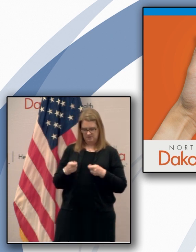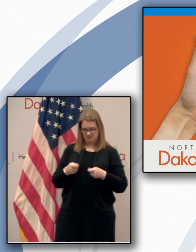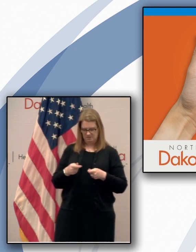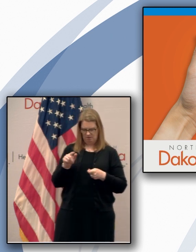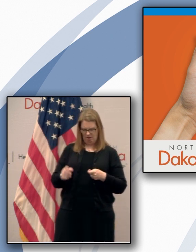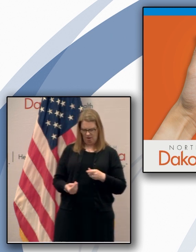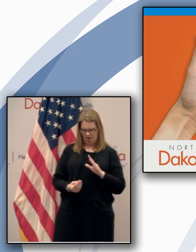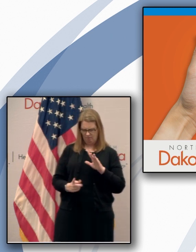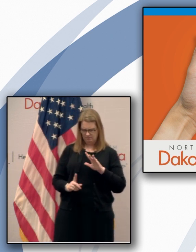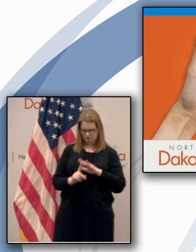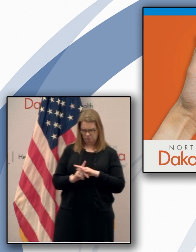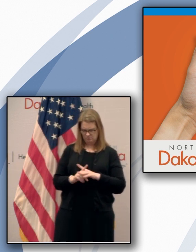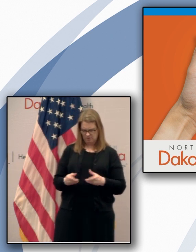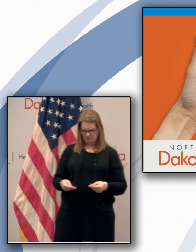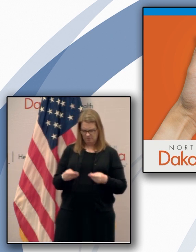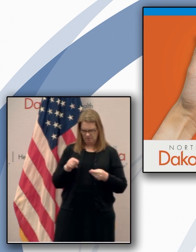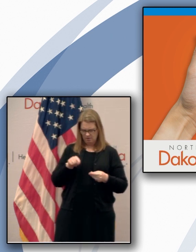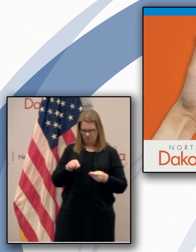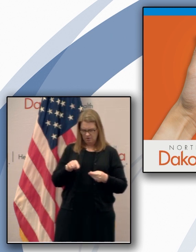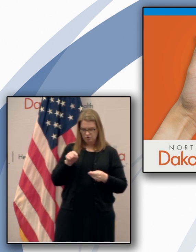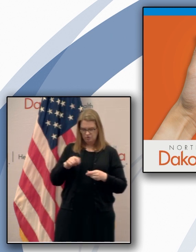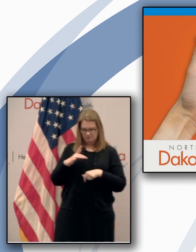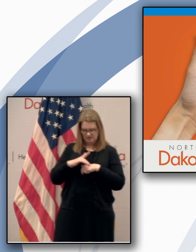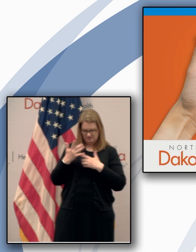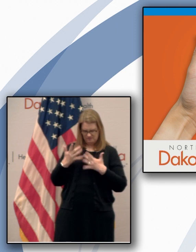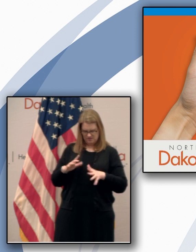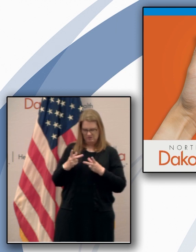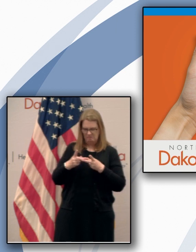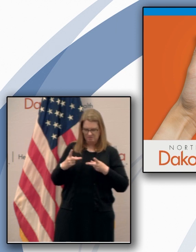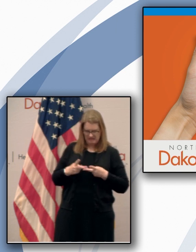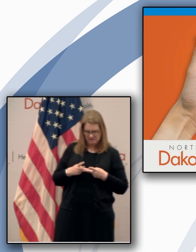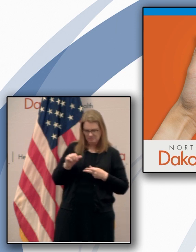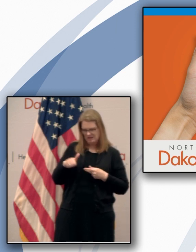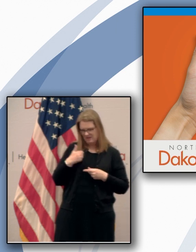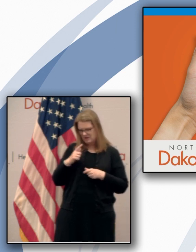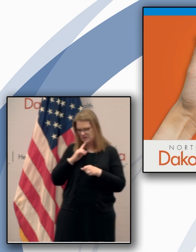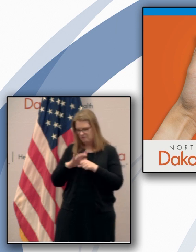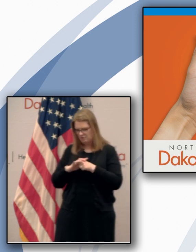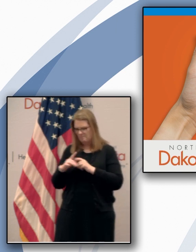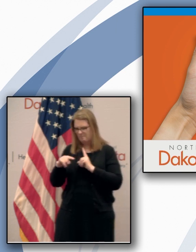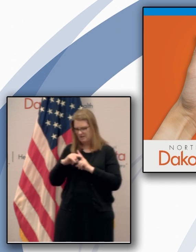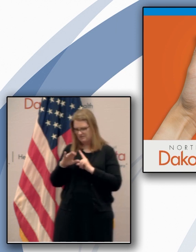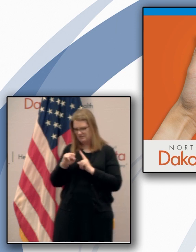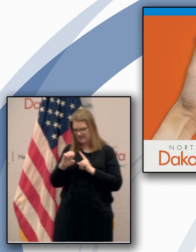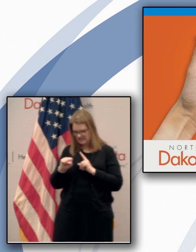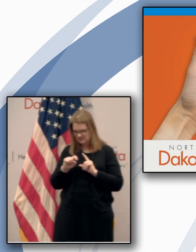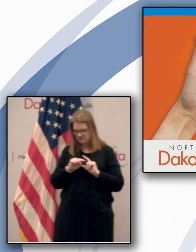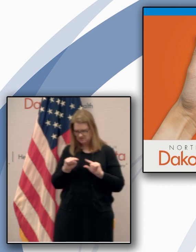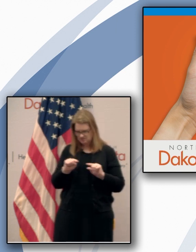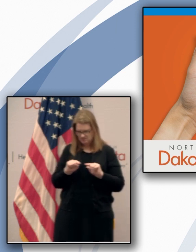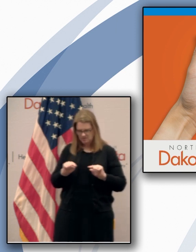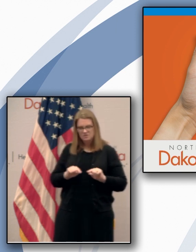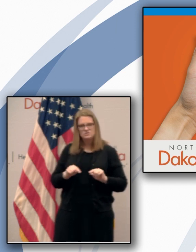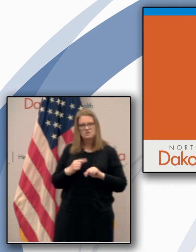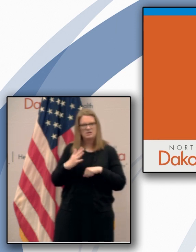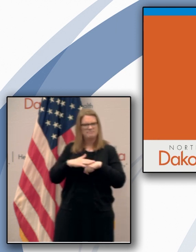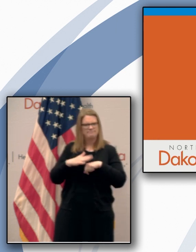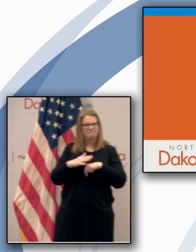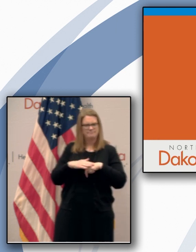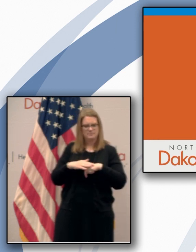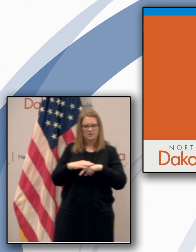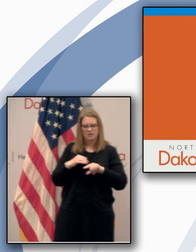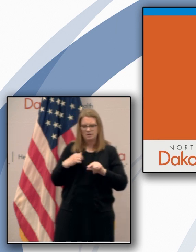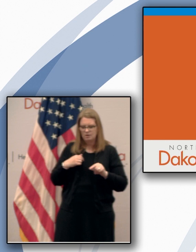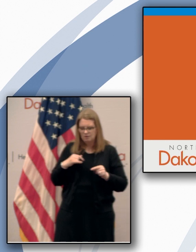or in a location where there have been other confirmed positives or where confirmed positives have also been, so that you can proactively